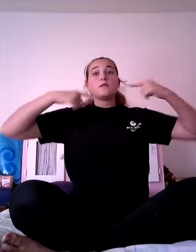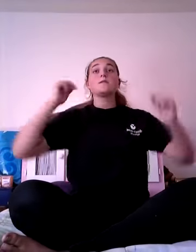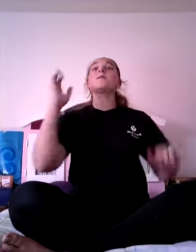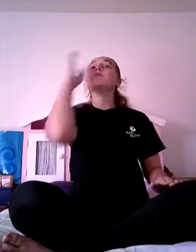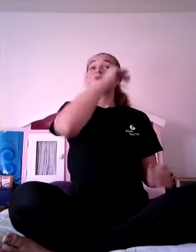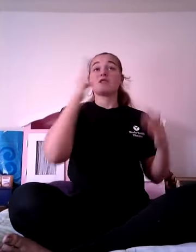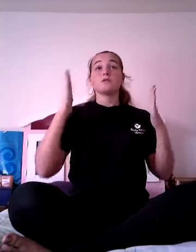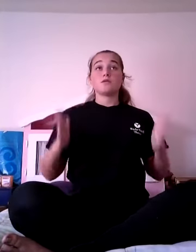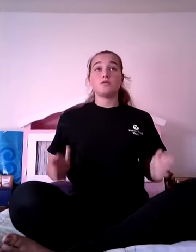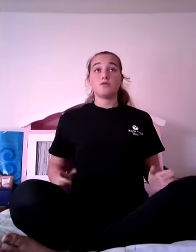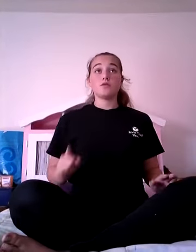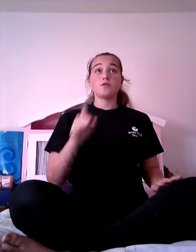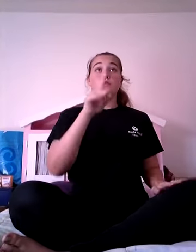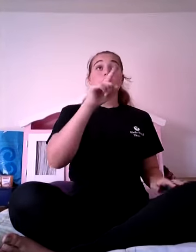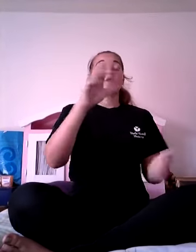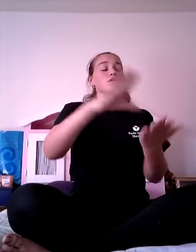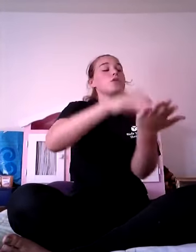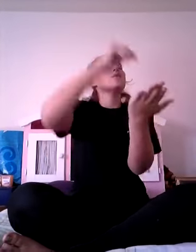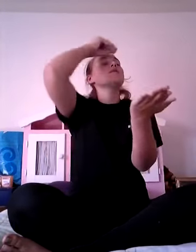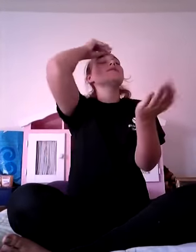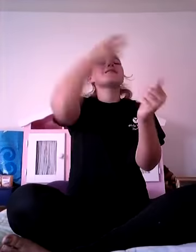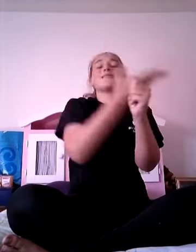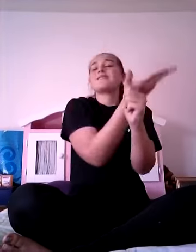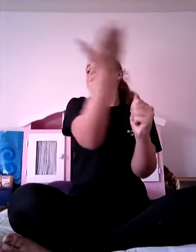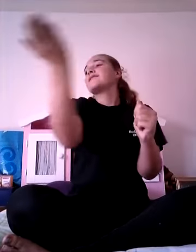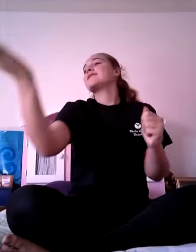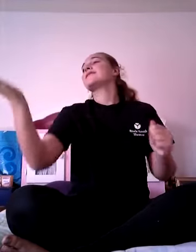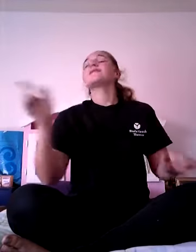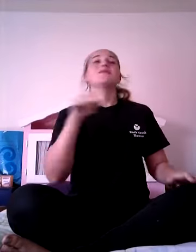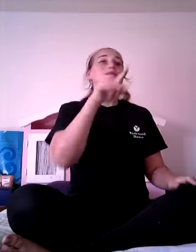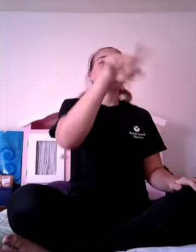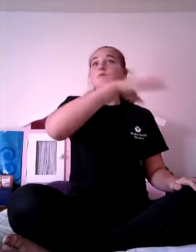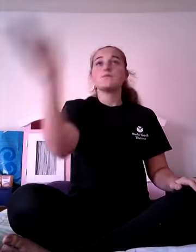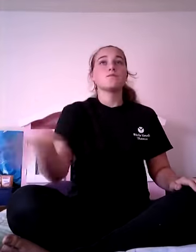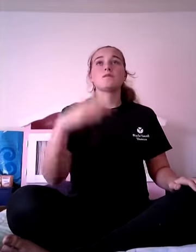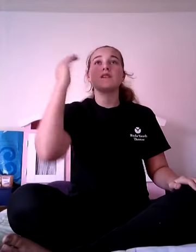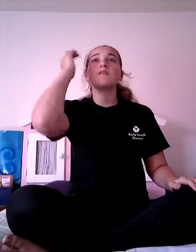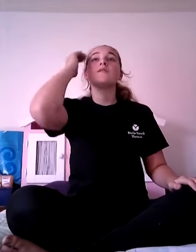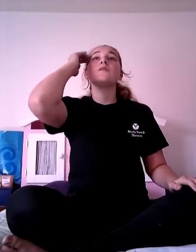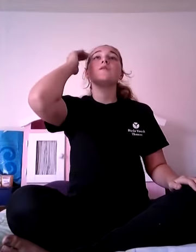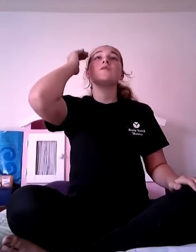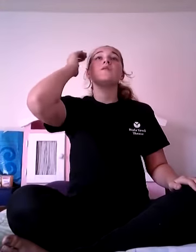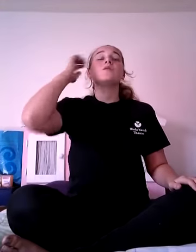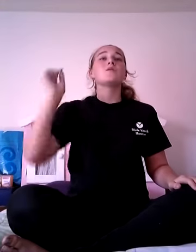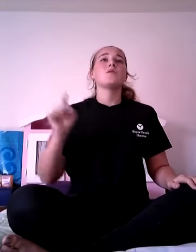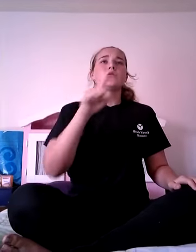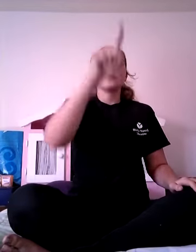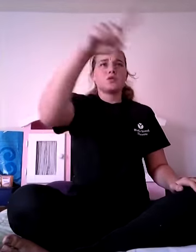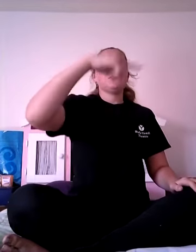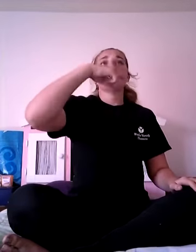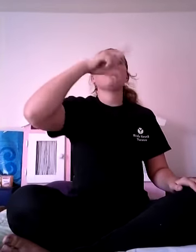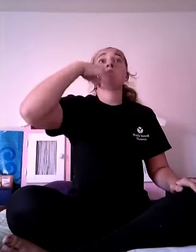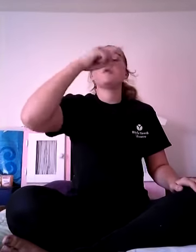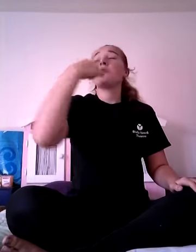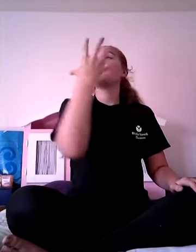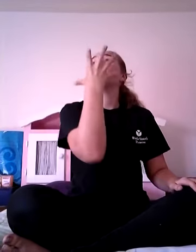of a stranger, you'll learn things you never knew, you never knew. Have you ever